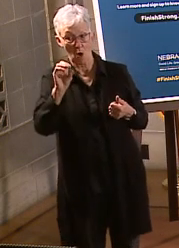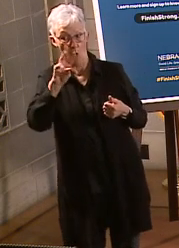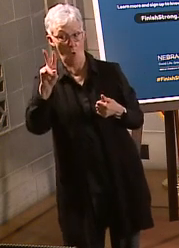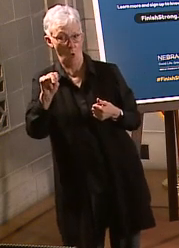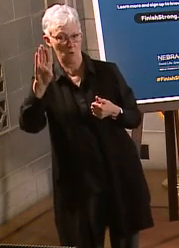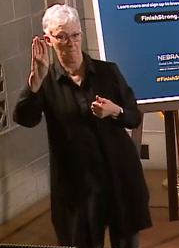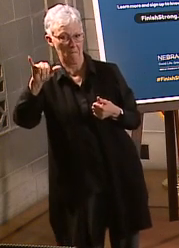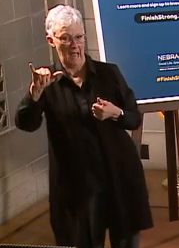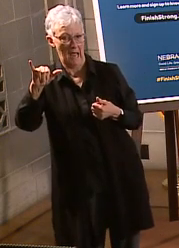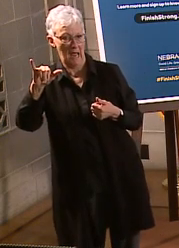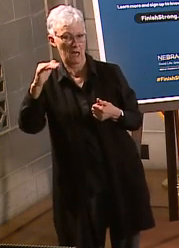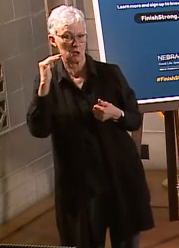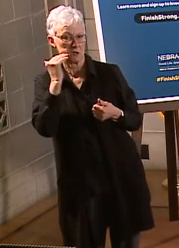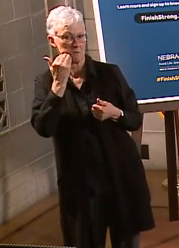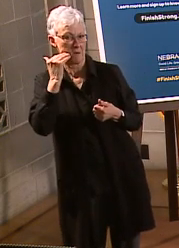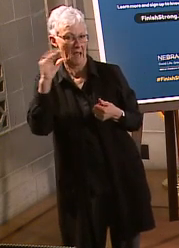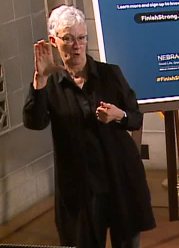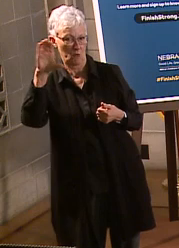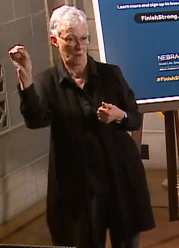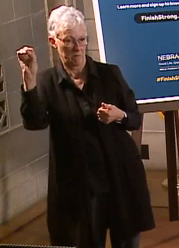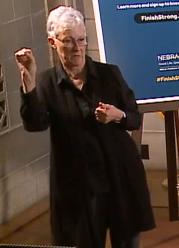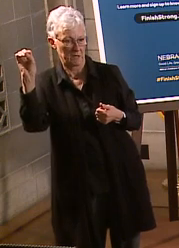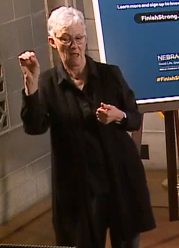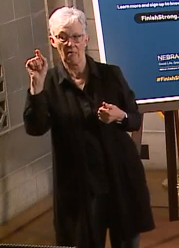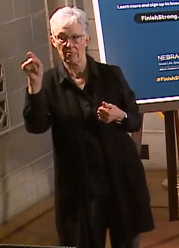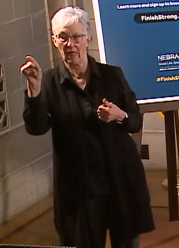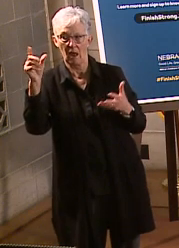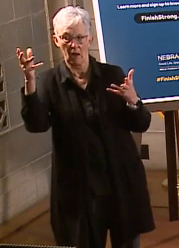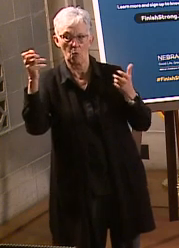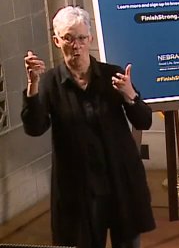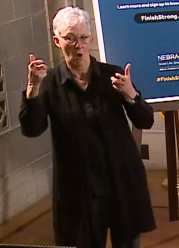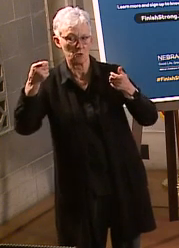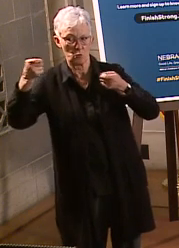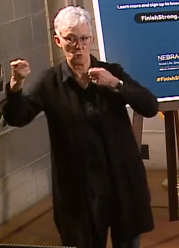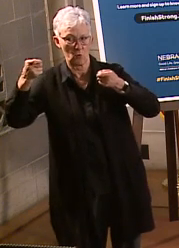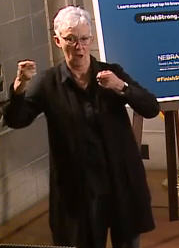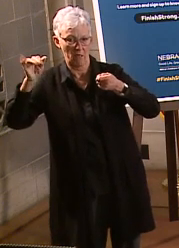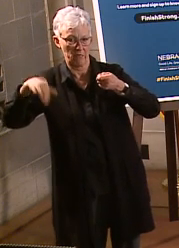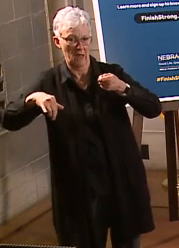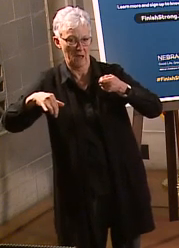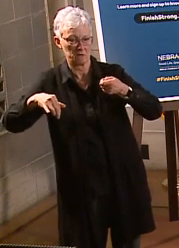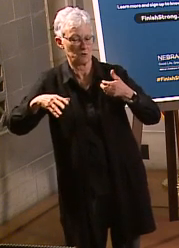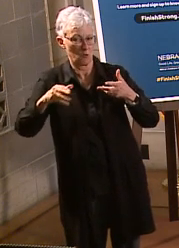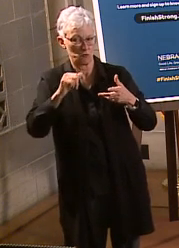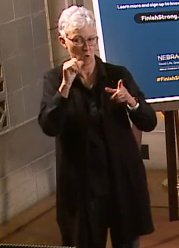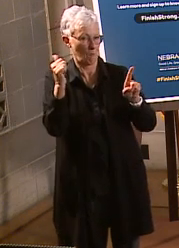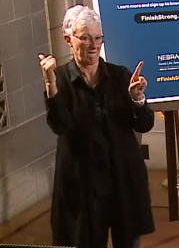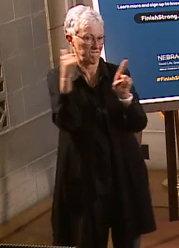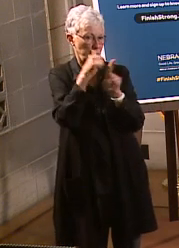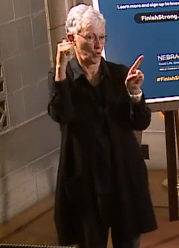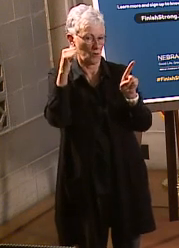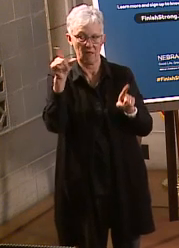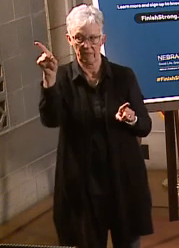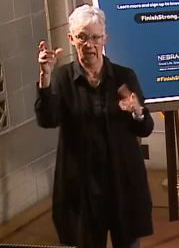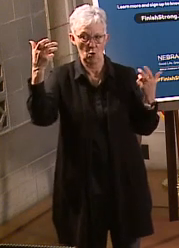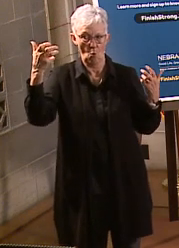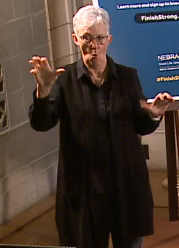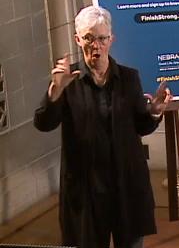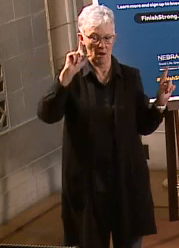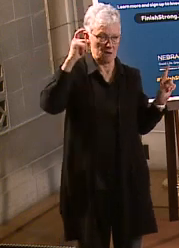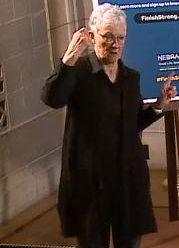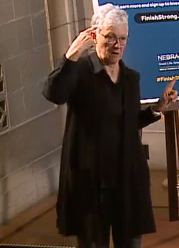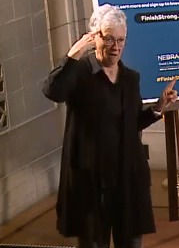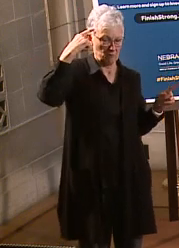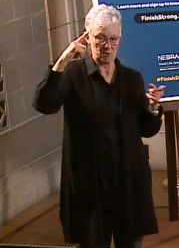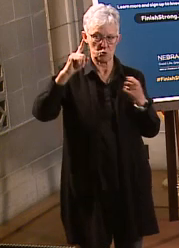be regulated. That's what this is about. Don't be fooled by what is being put out there by these big corporations who don't want to be regulated. This is an